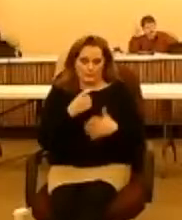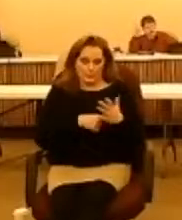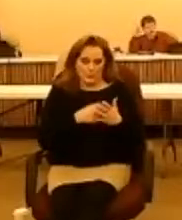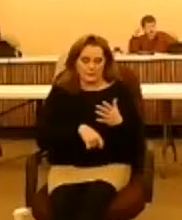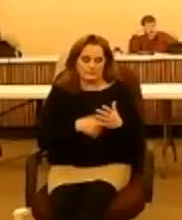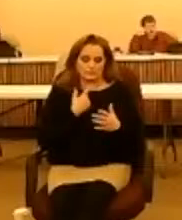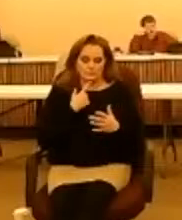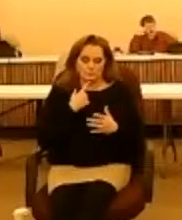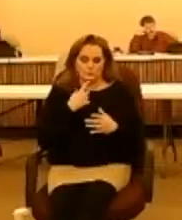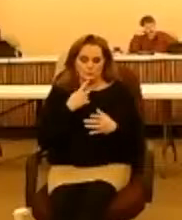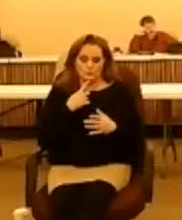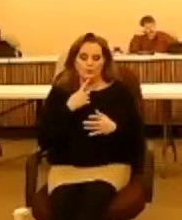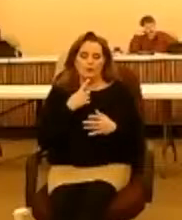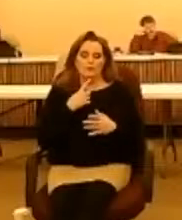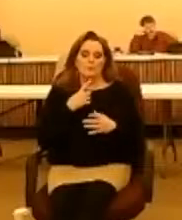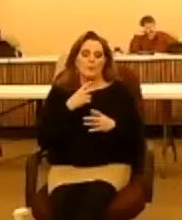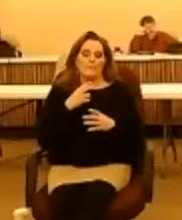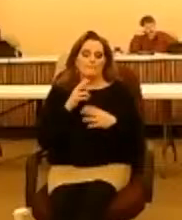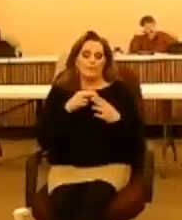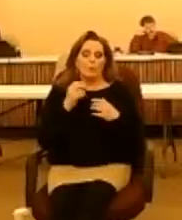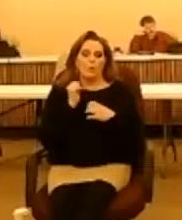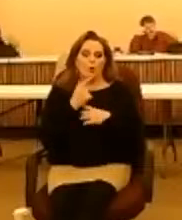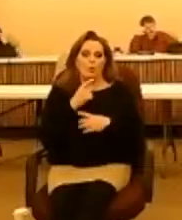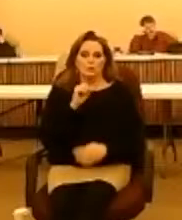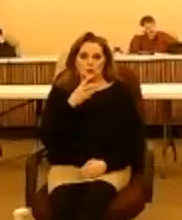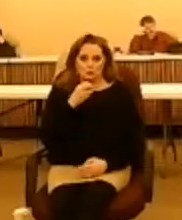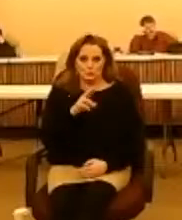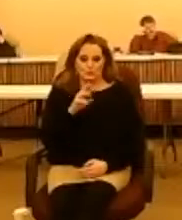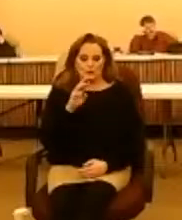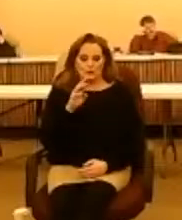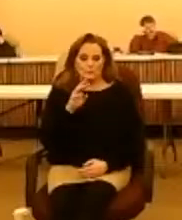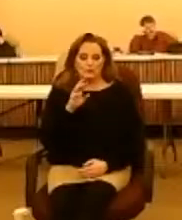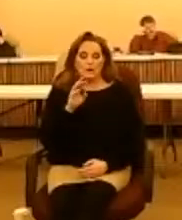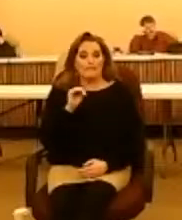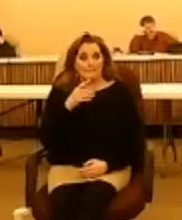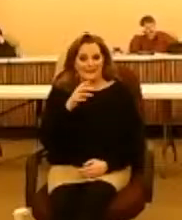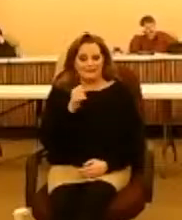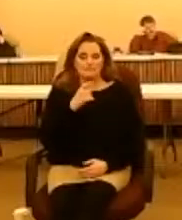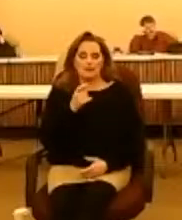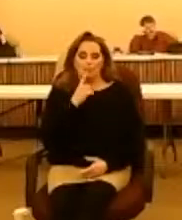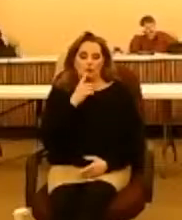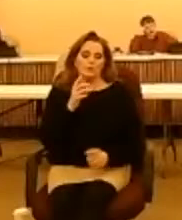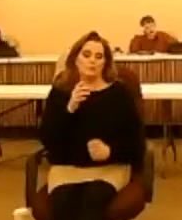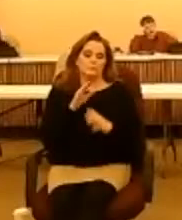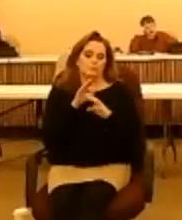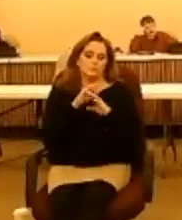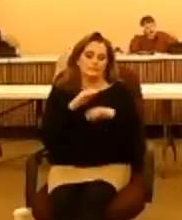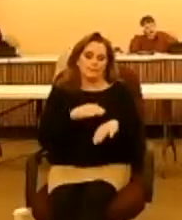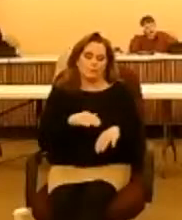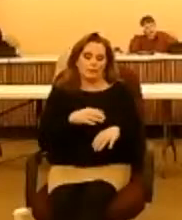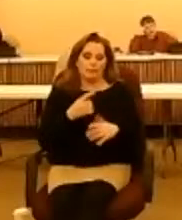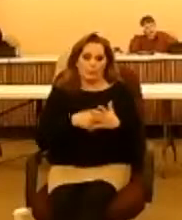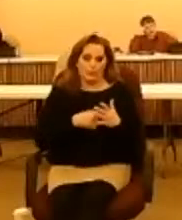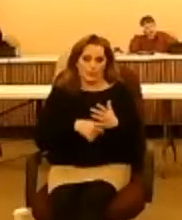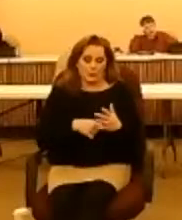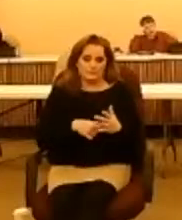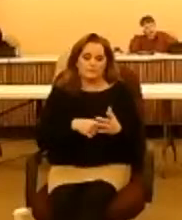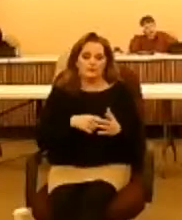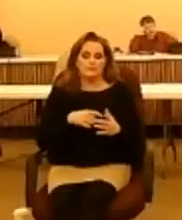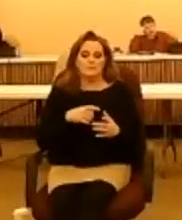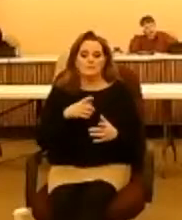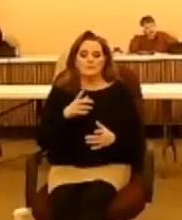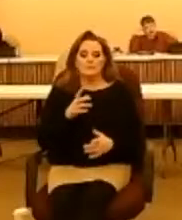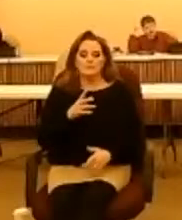sewer mains, and would look to spread the cost of that pump station, the remaining cost of that pump station and force